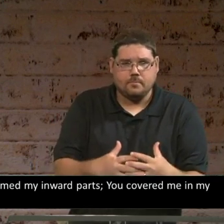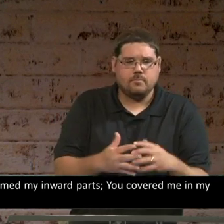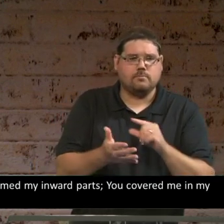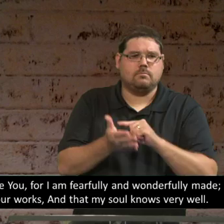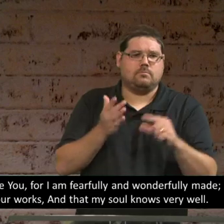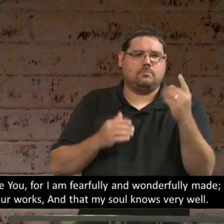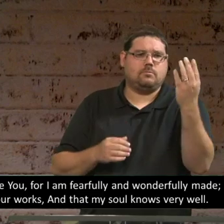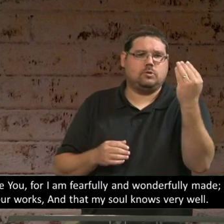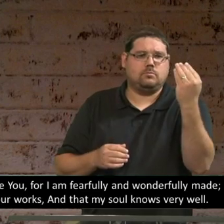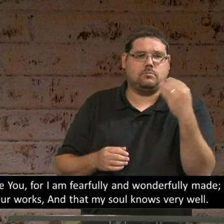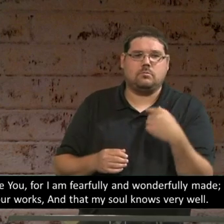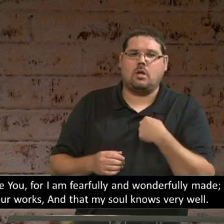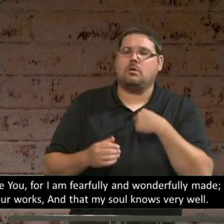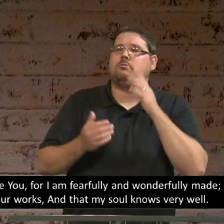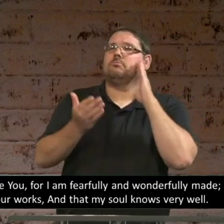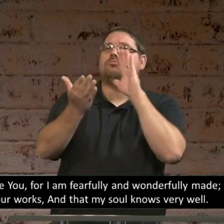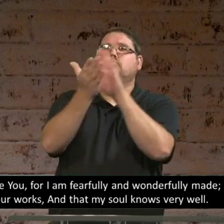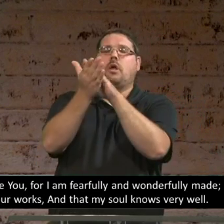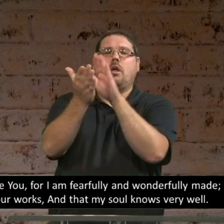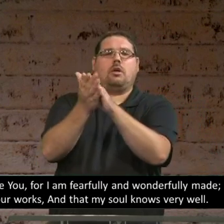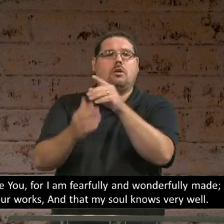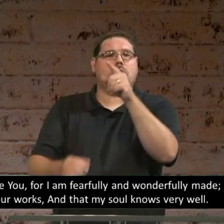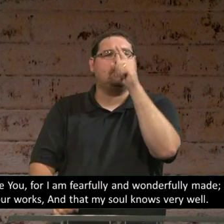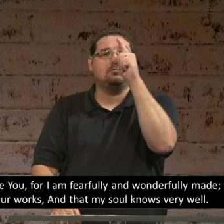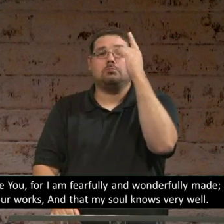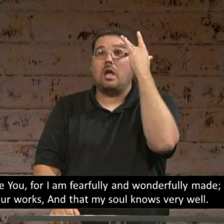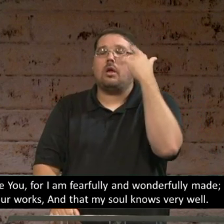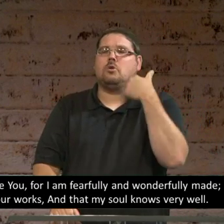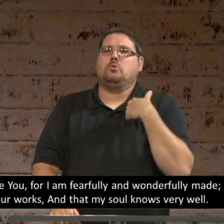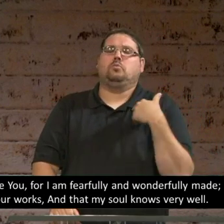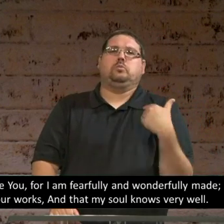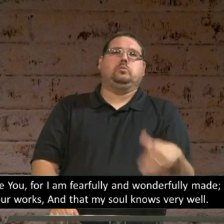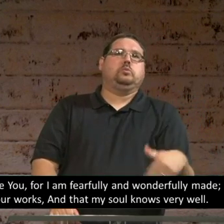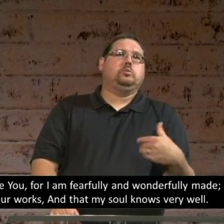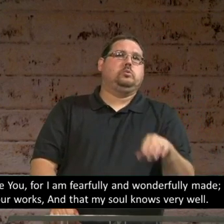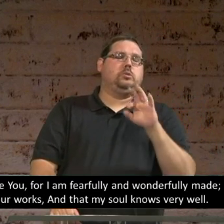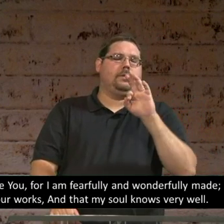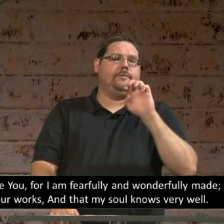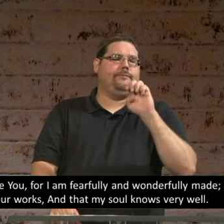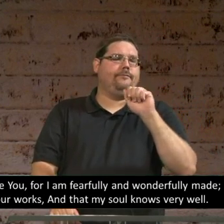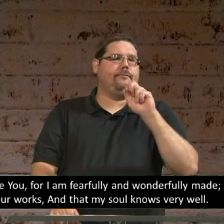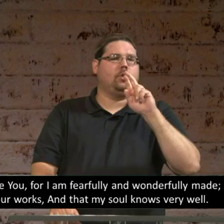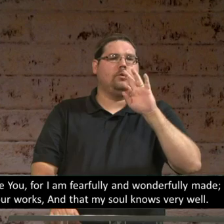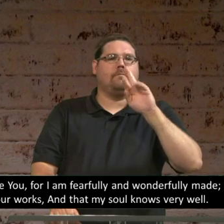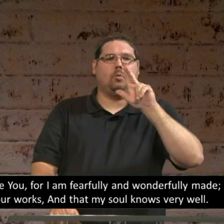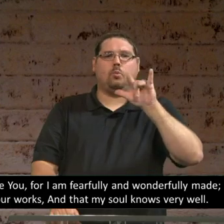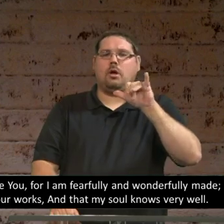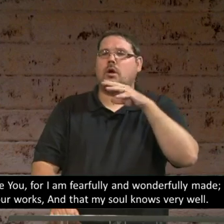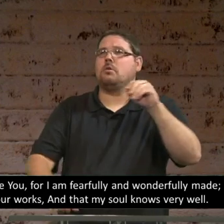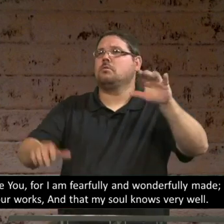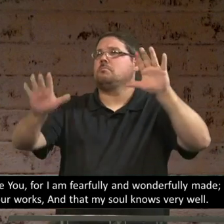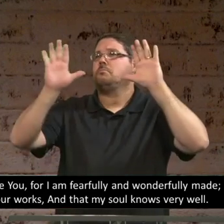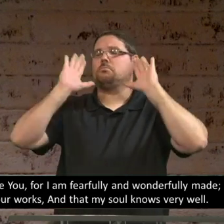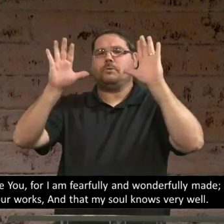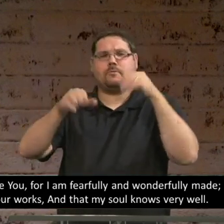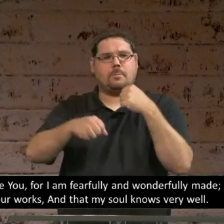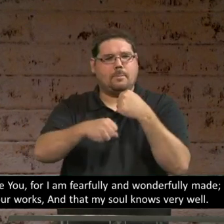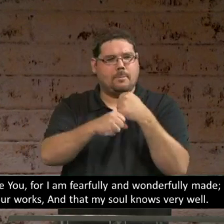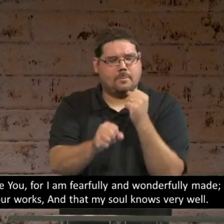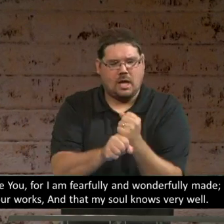womb." Verse 14, "I will praise you, for I am fearfully and